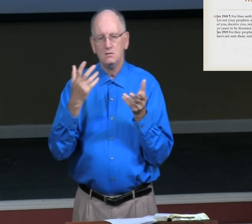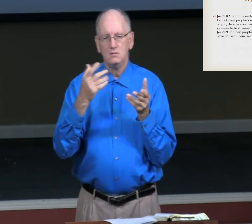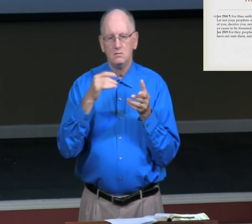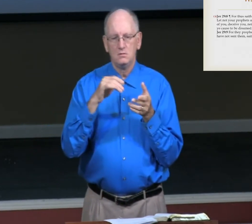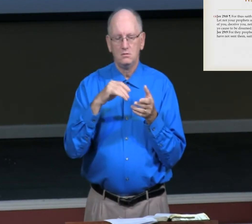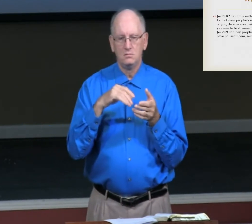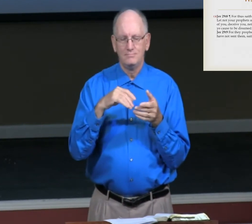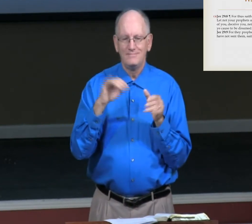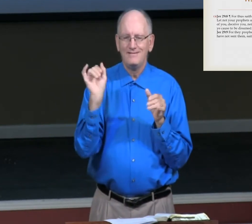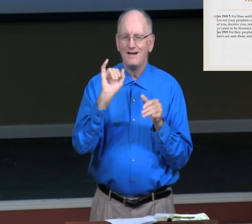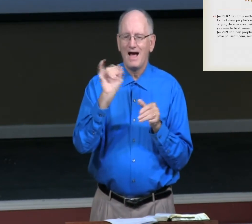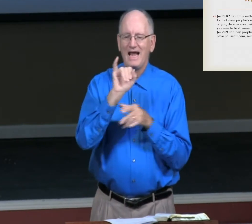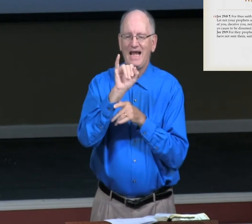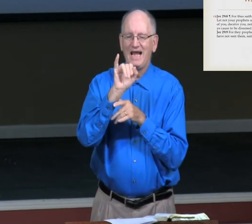your life.